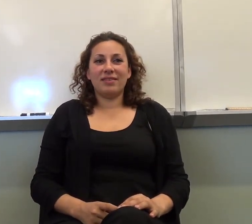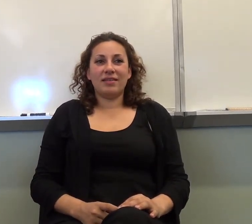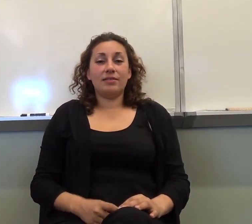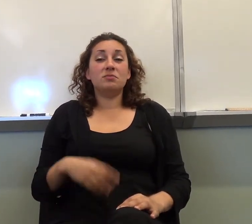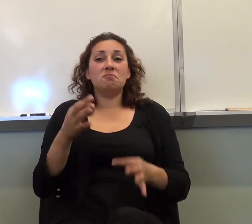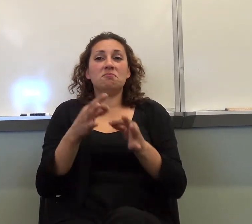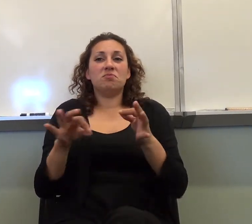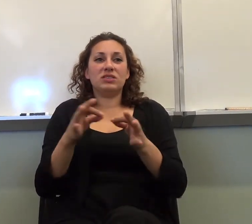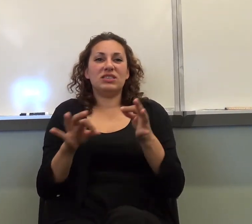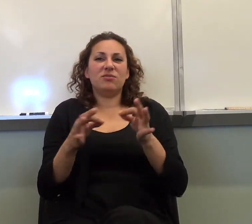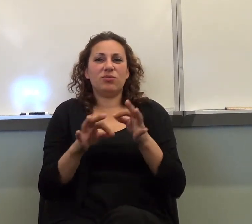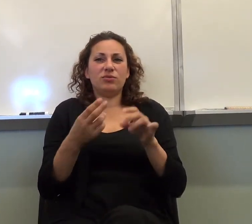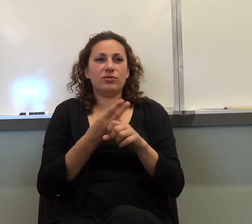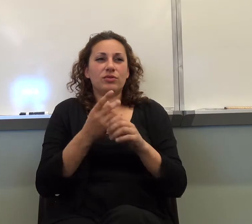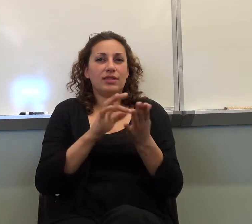get used to it, nothing complicated.